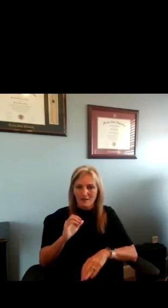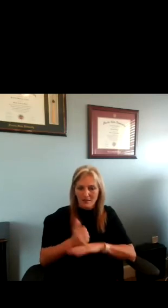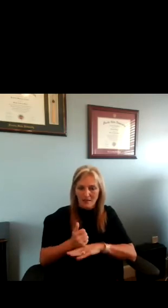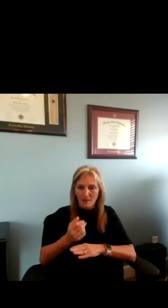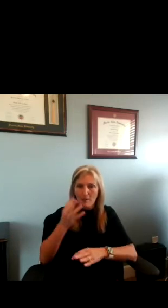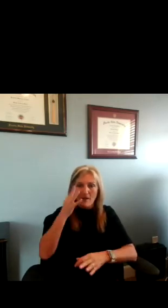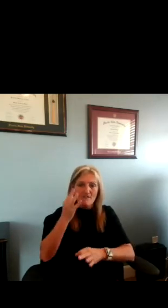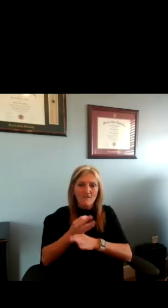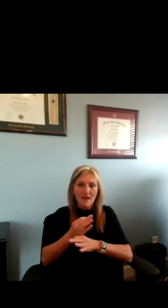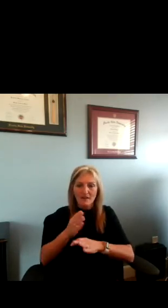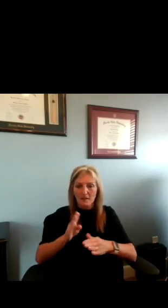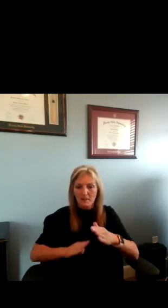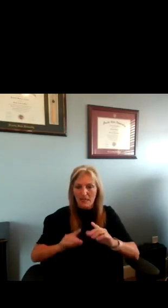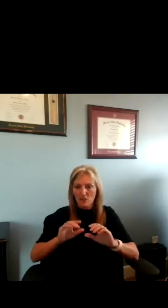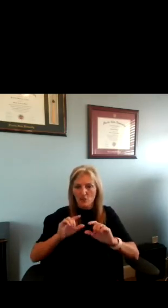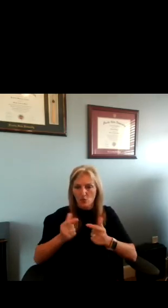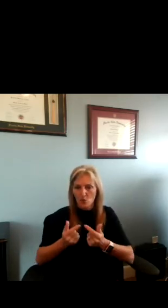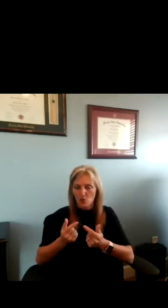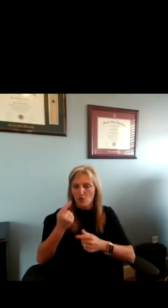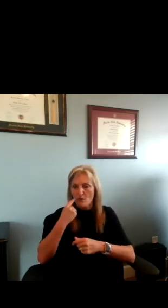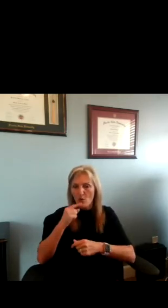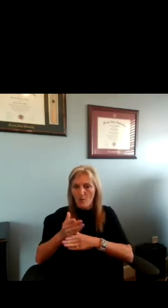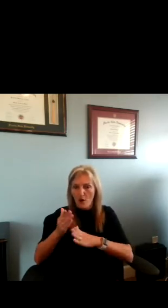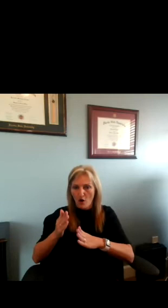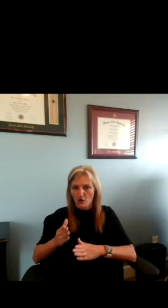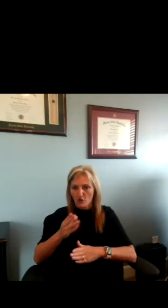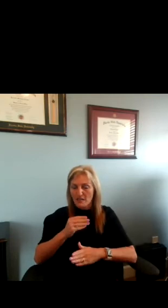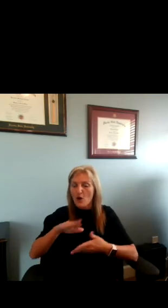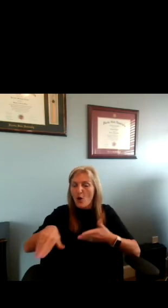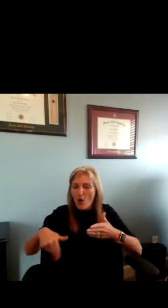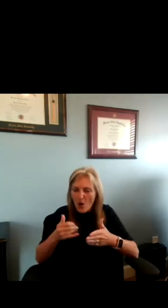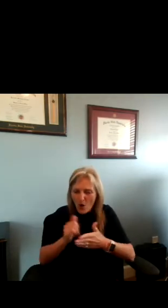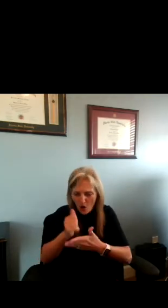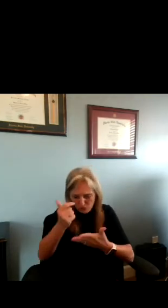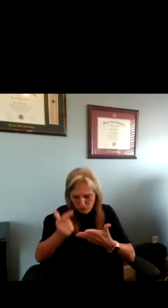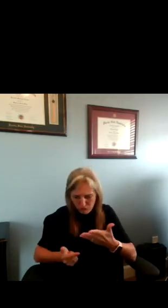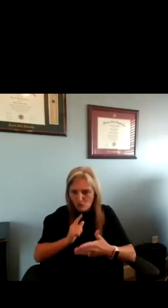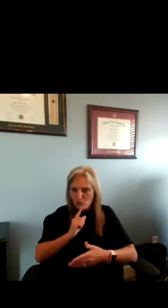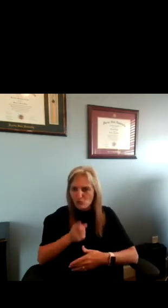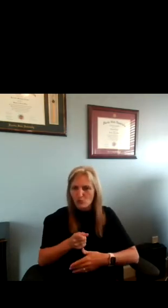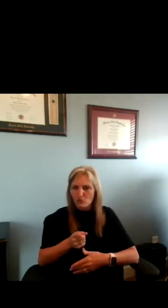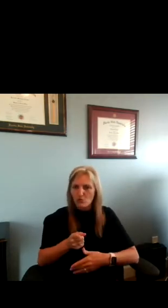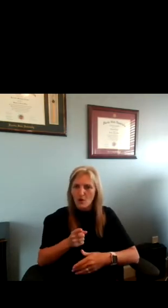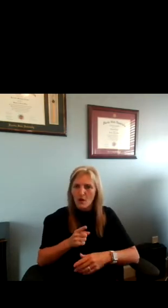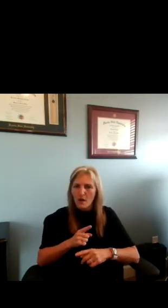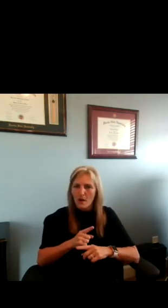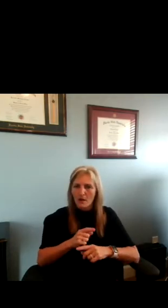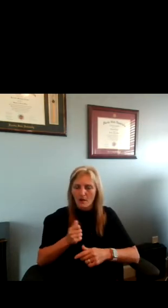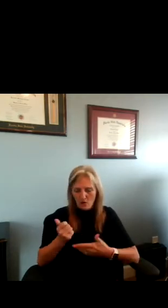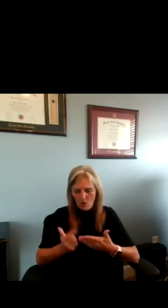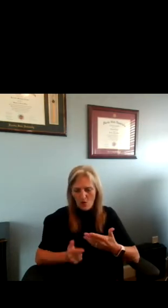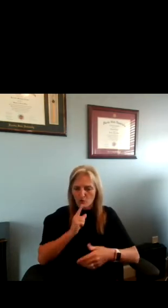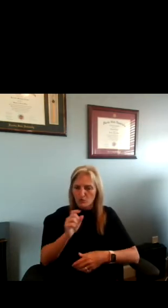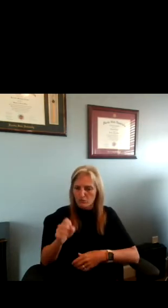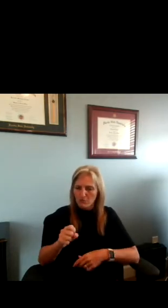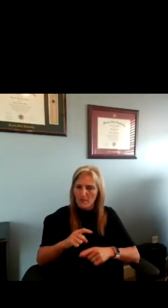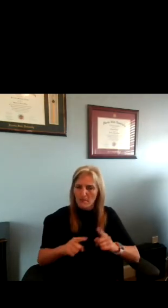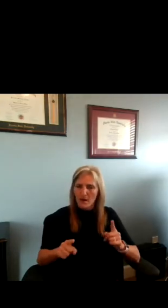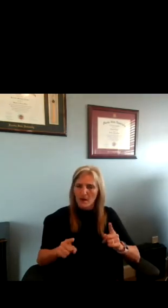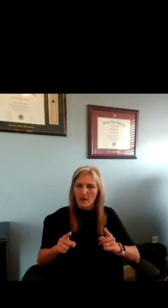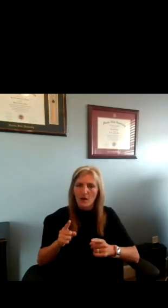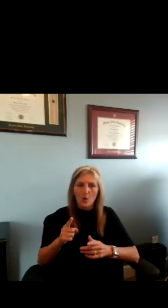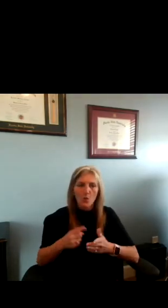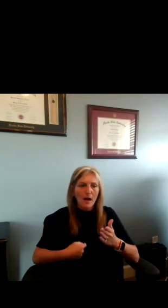faith-based groups as partners. And all of that was true. But starkly missing, in my view, was access